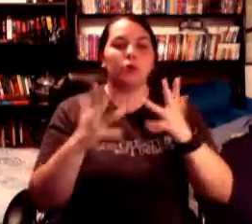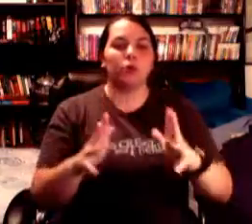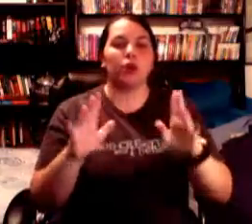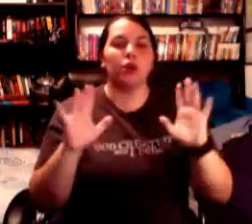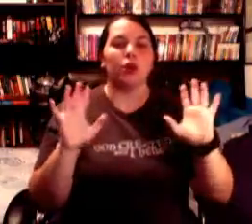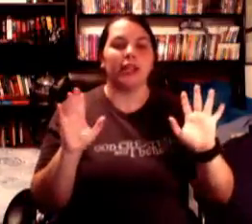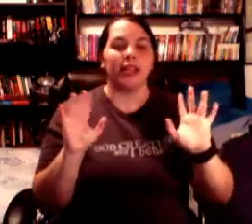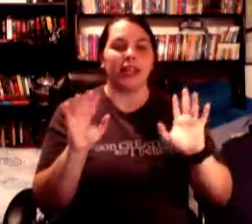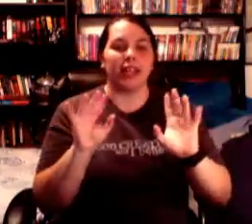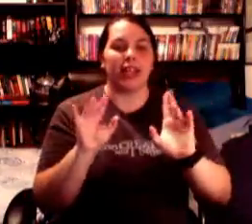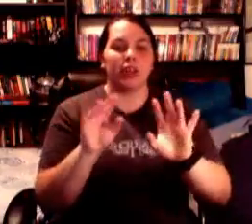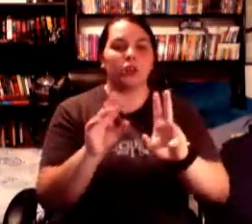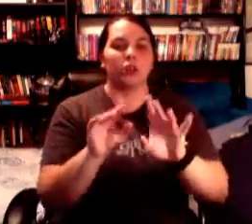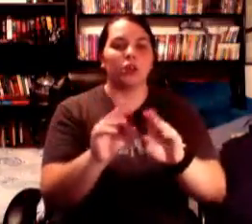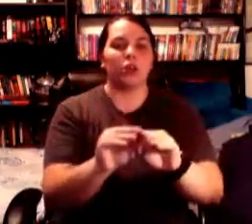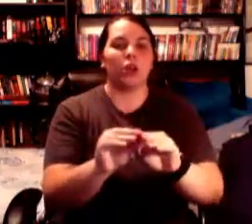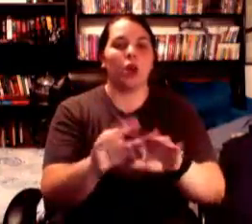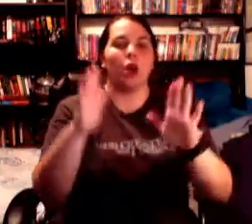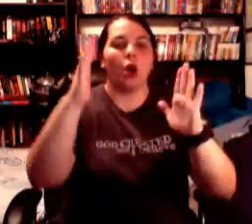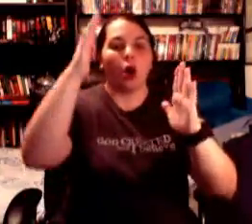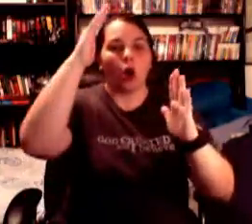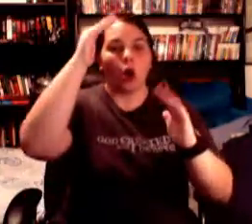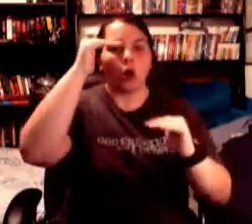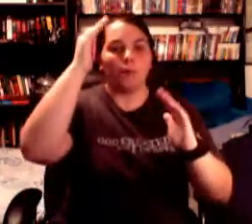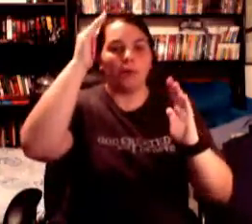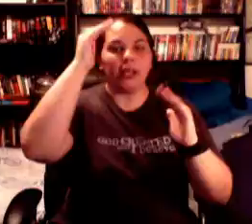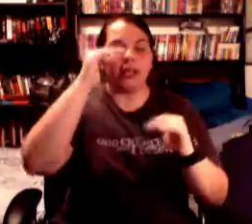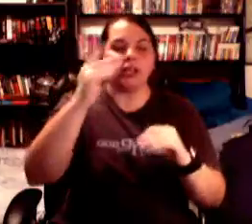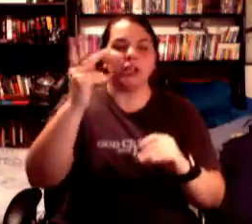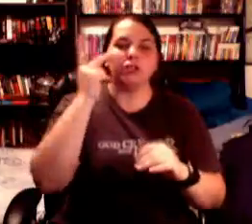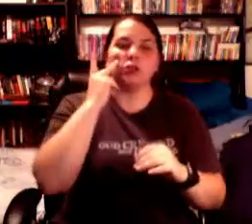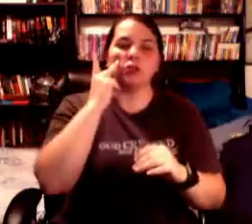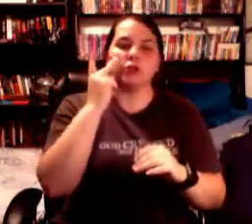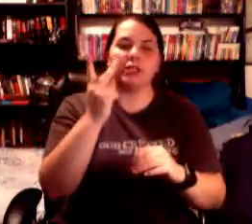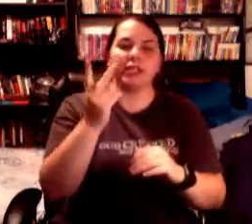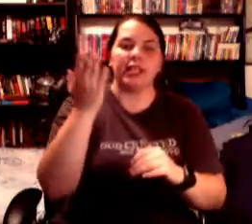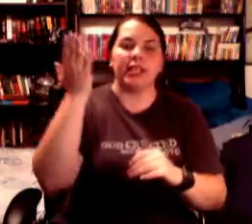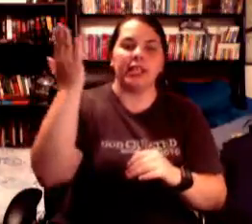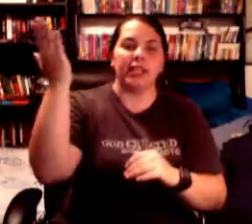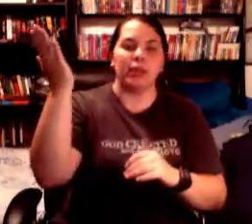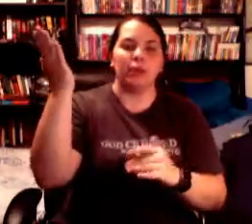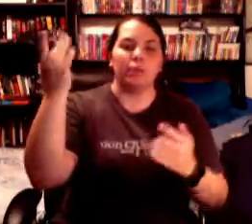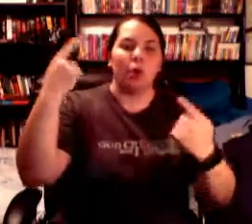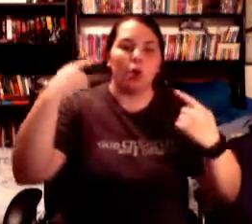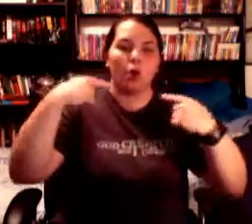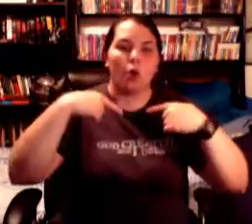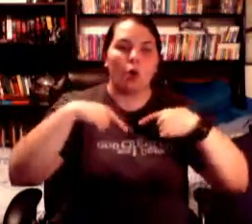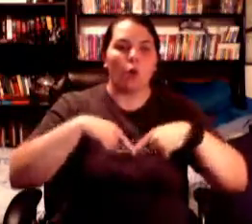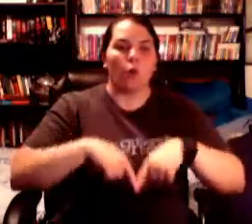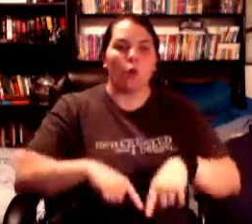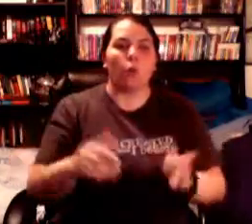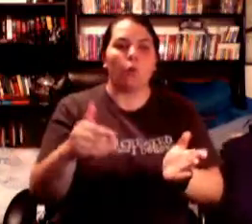people were gathered hoping to see him,